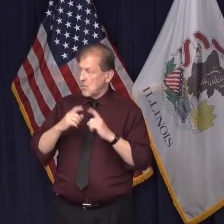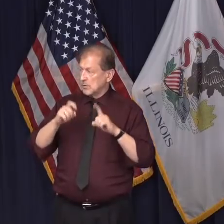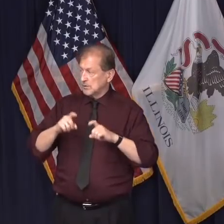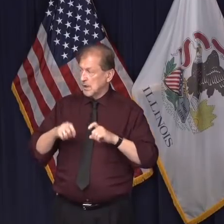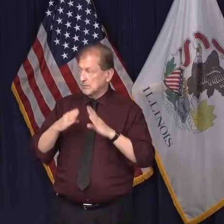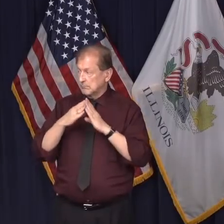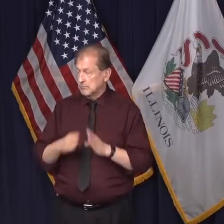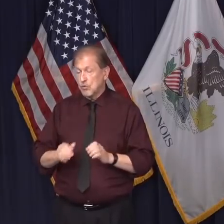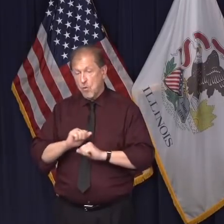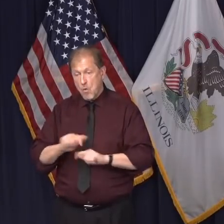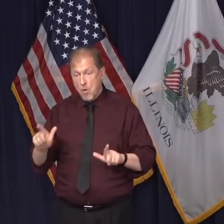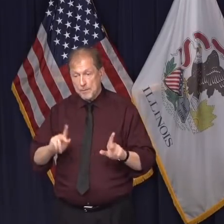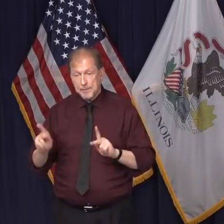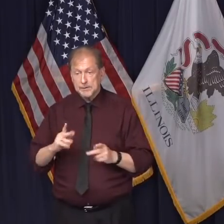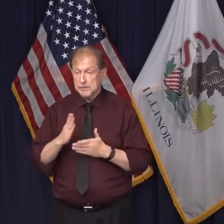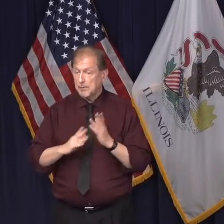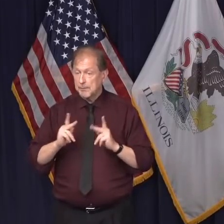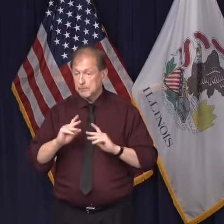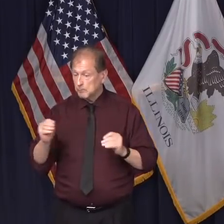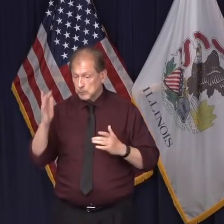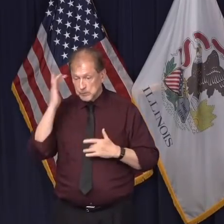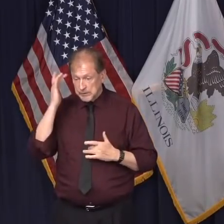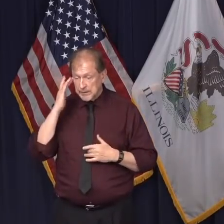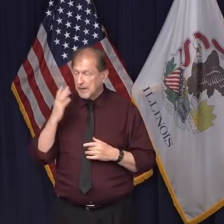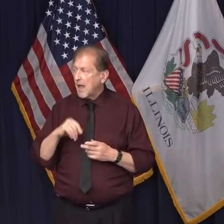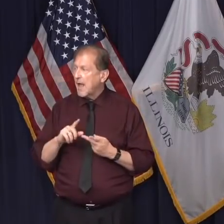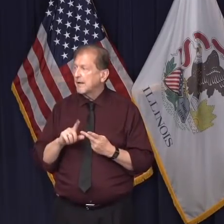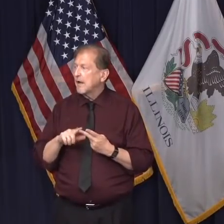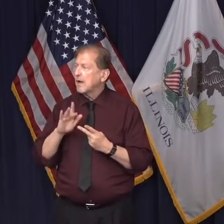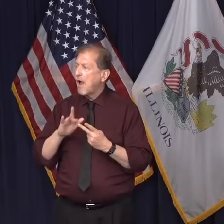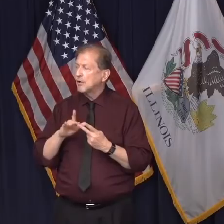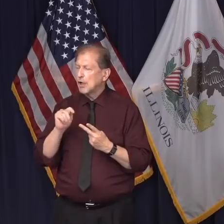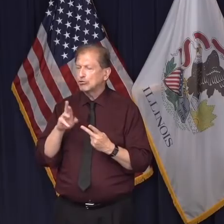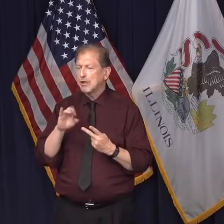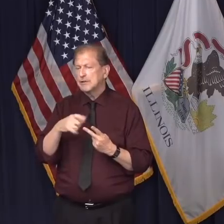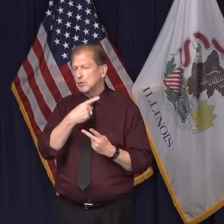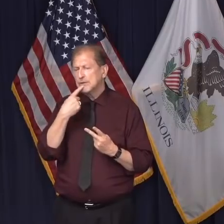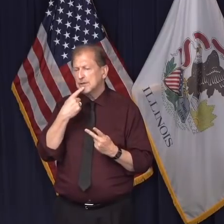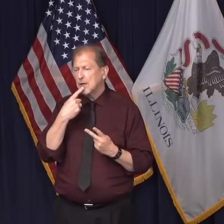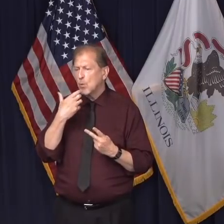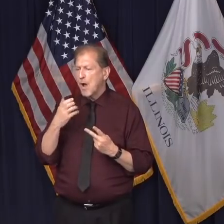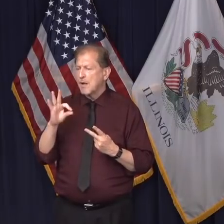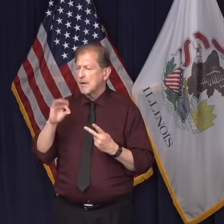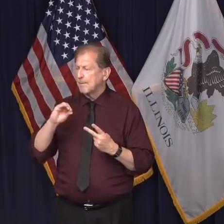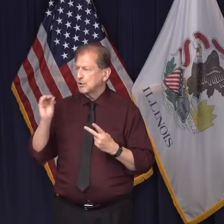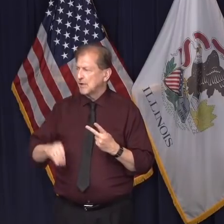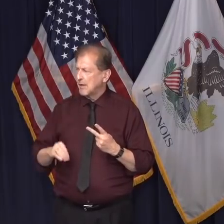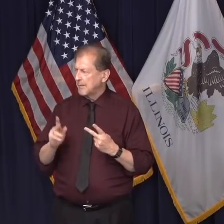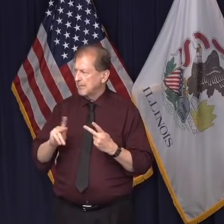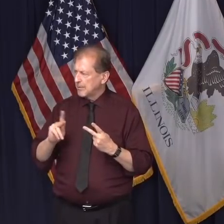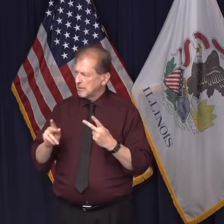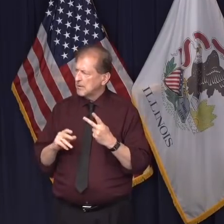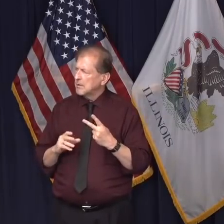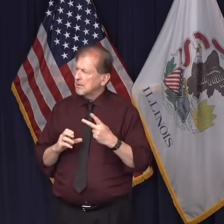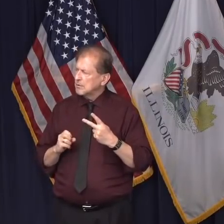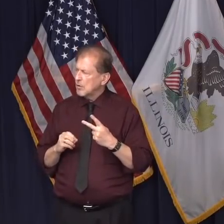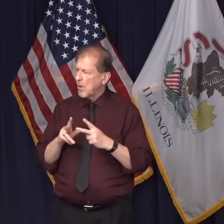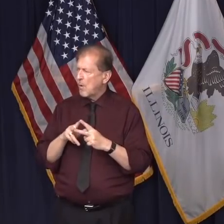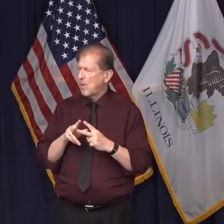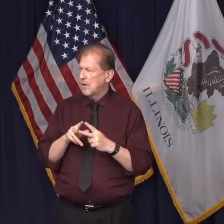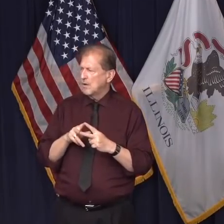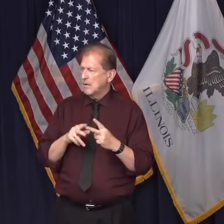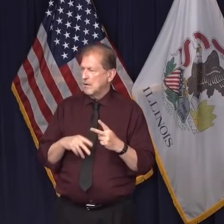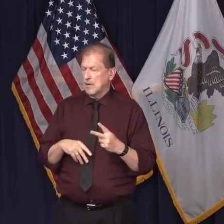everyone, regardless of symptoms, and contact tracing on more than 90% of cases. To that end, she has two questions. What's the next